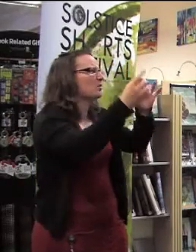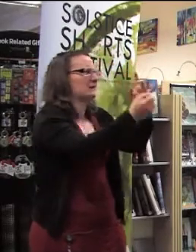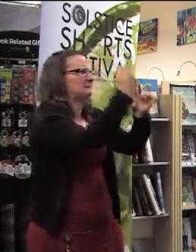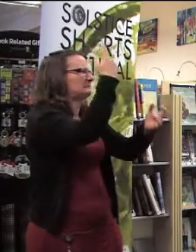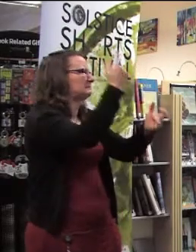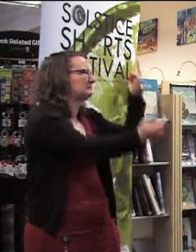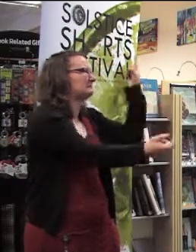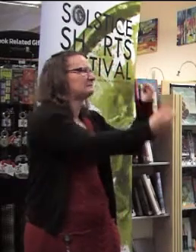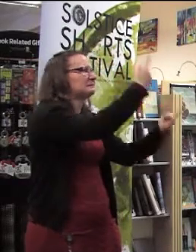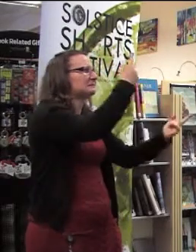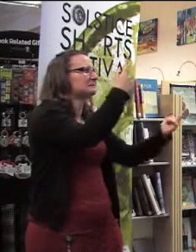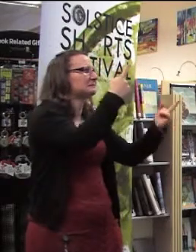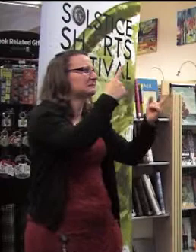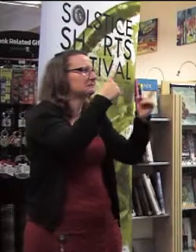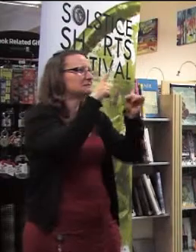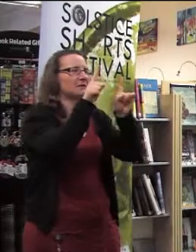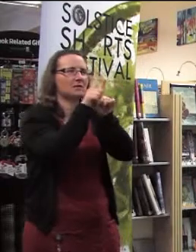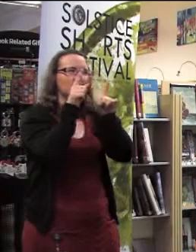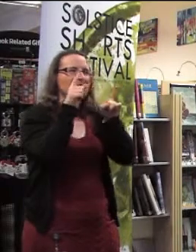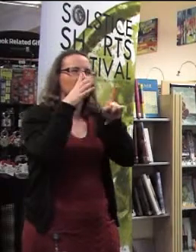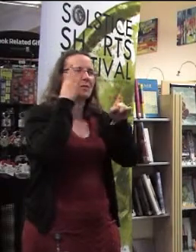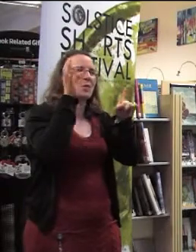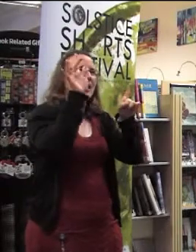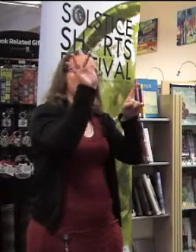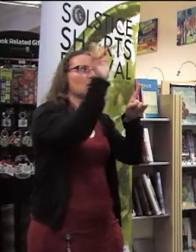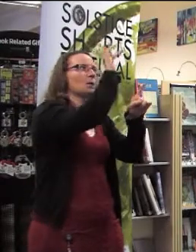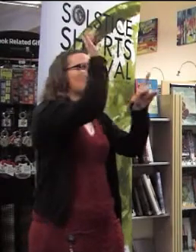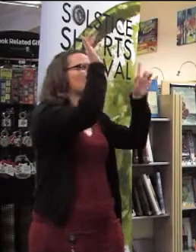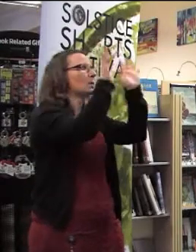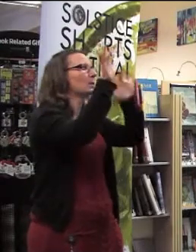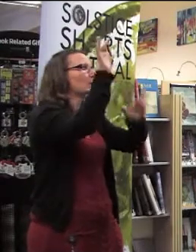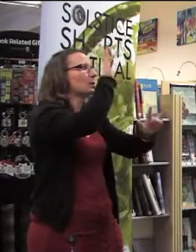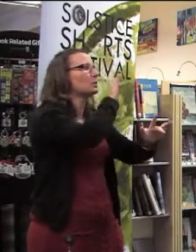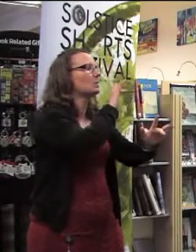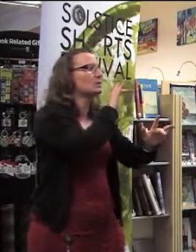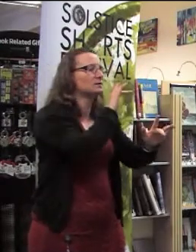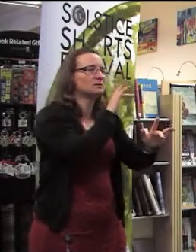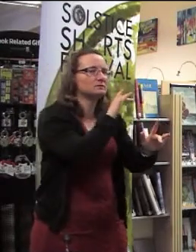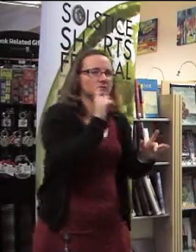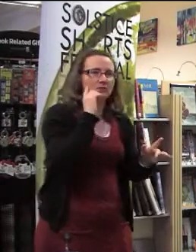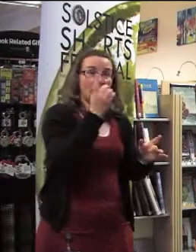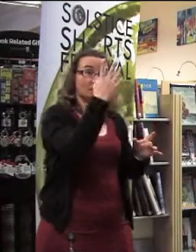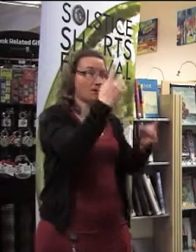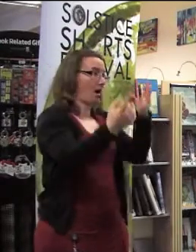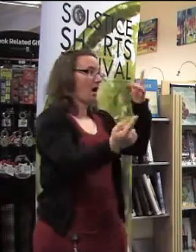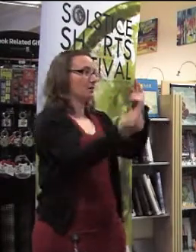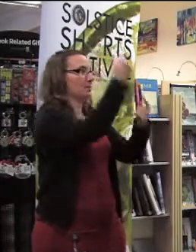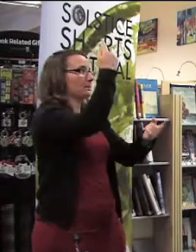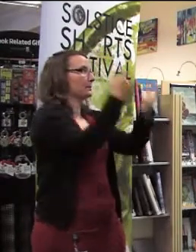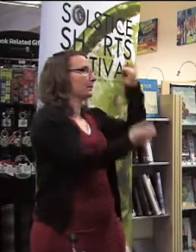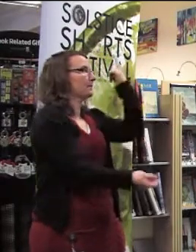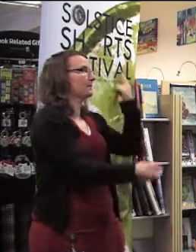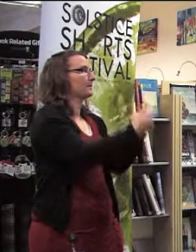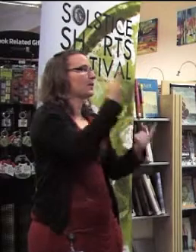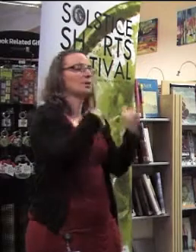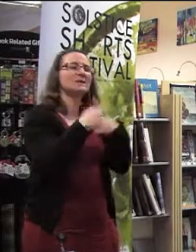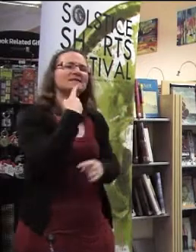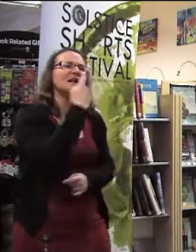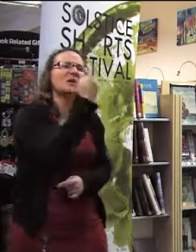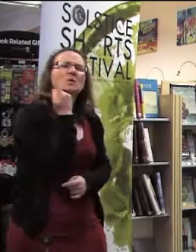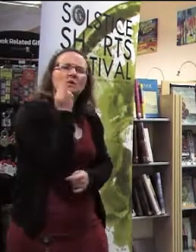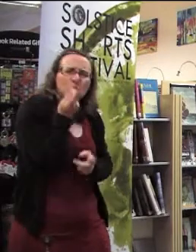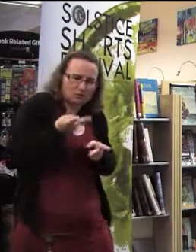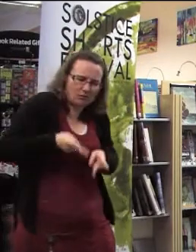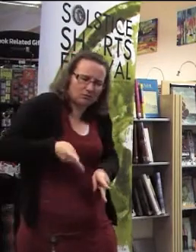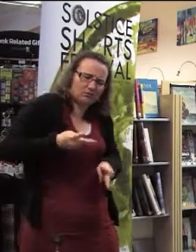that vast white streak. As soon as the stars rise, we call out the names of those we've lost in the years since